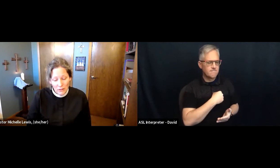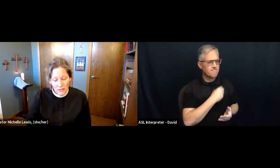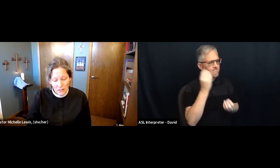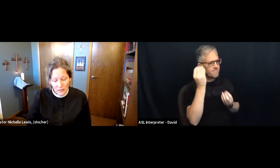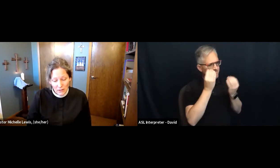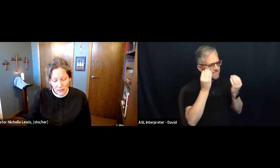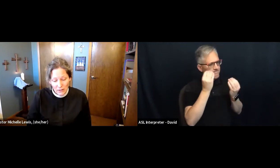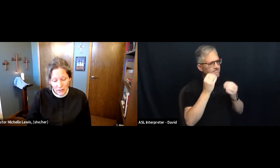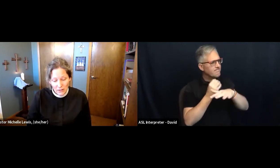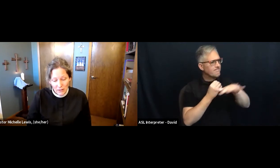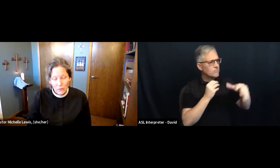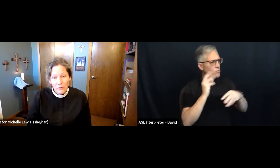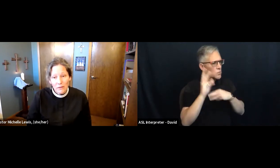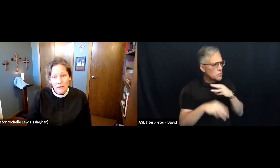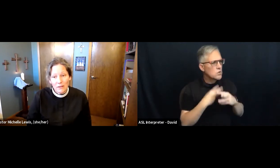the world,